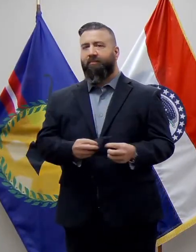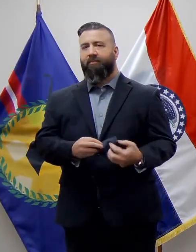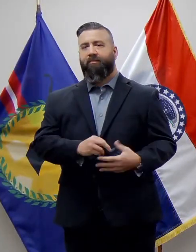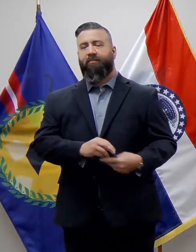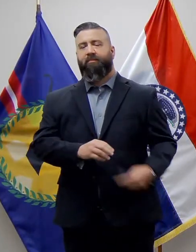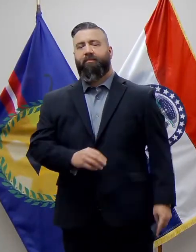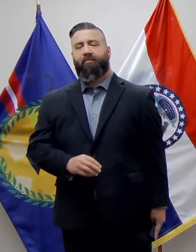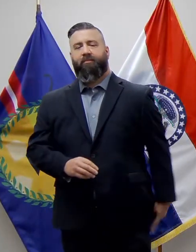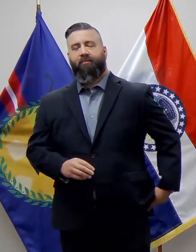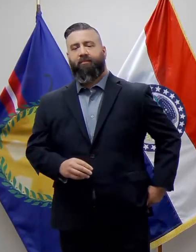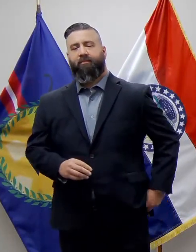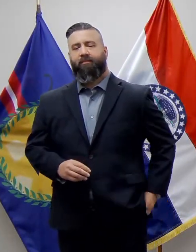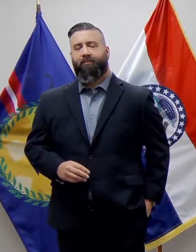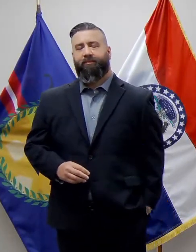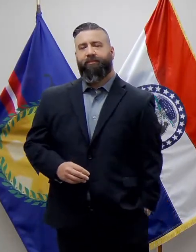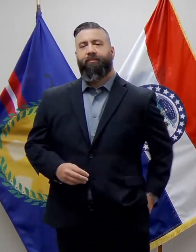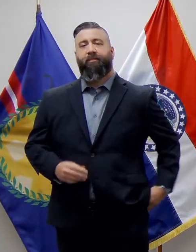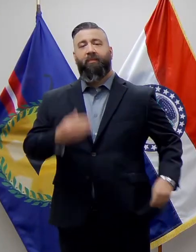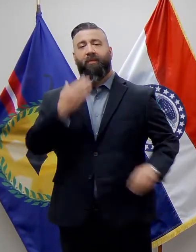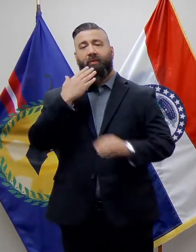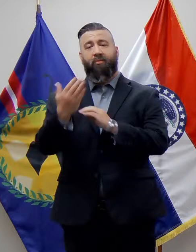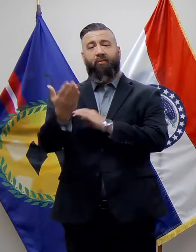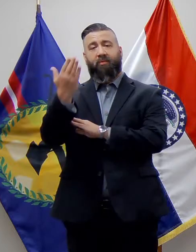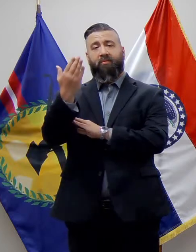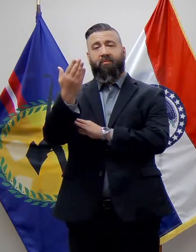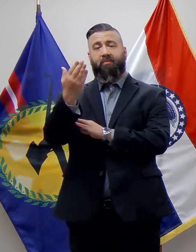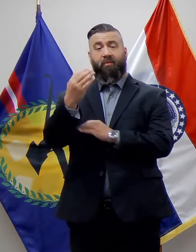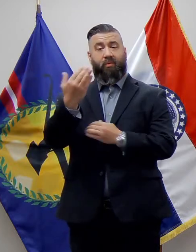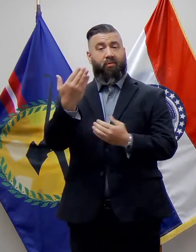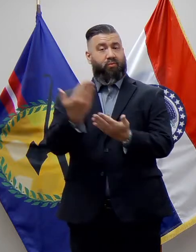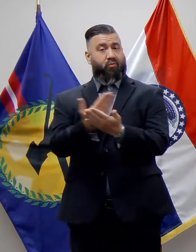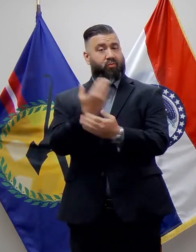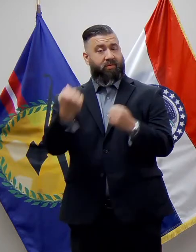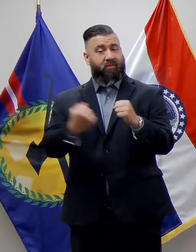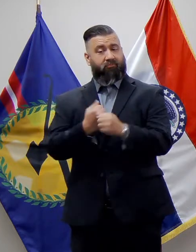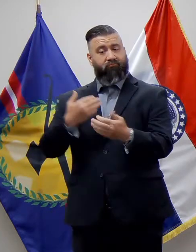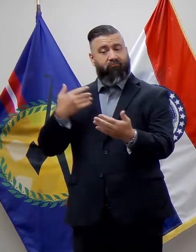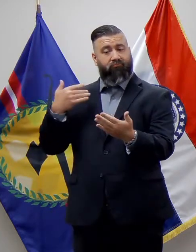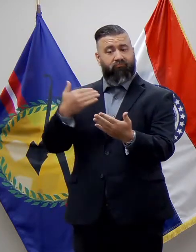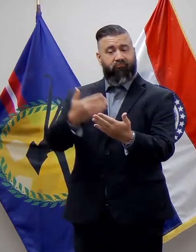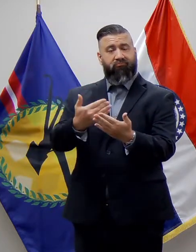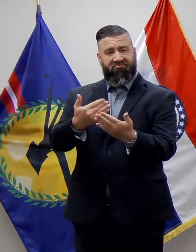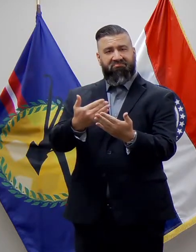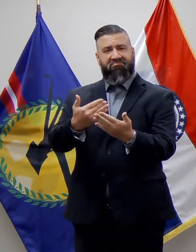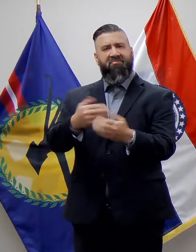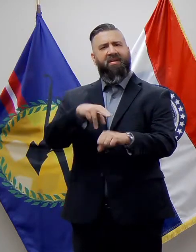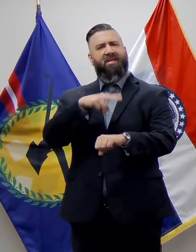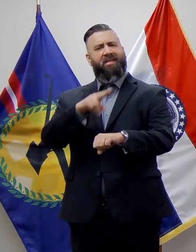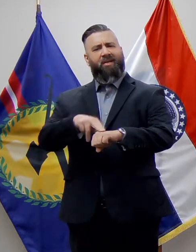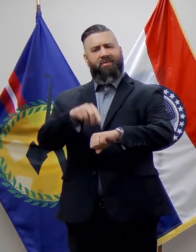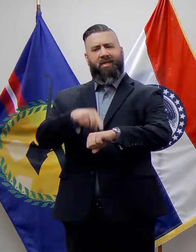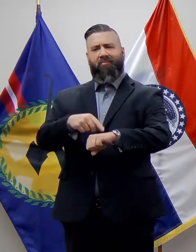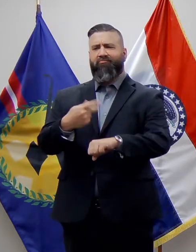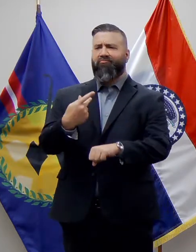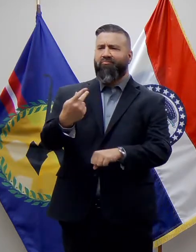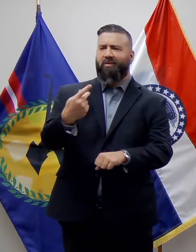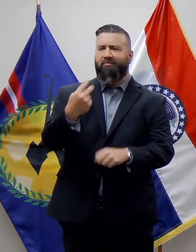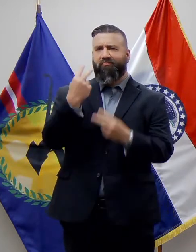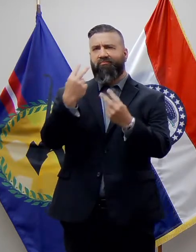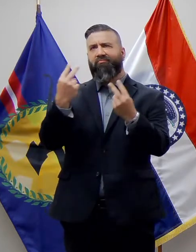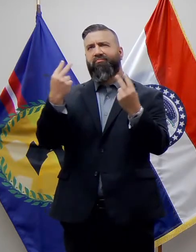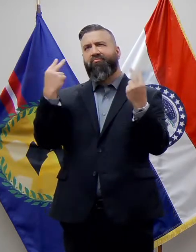Good morning. As the new year approaches, it's a natural time to reflect and think about what lies